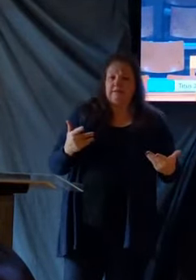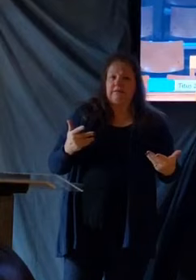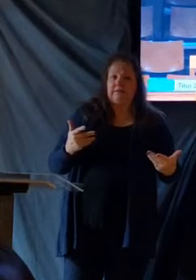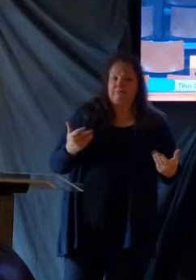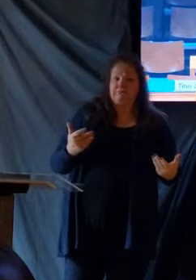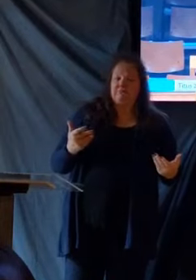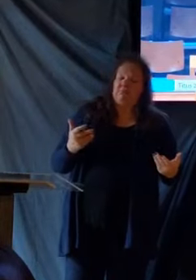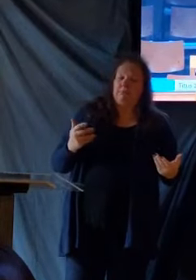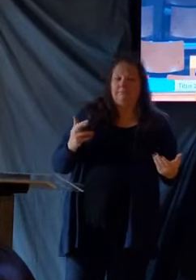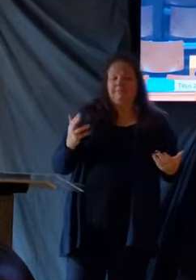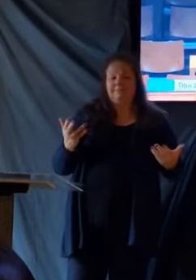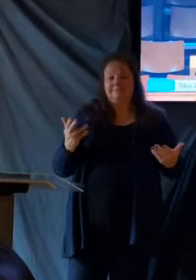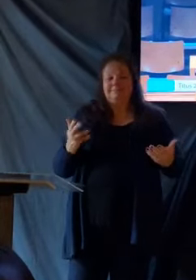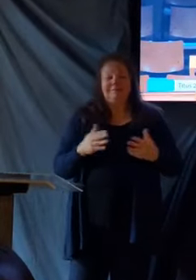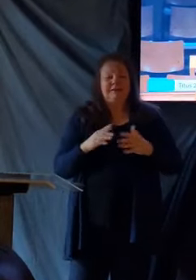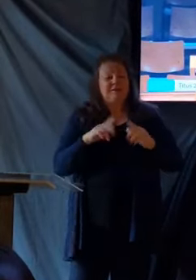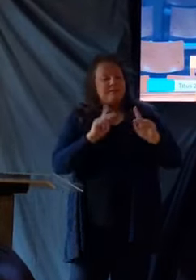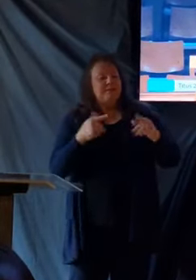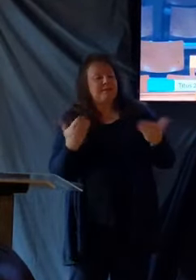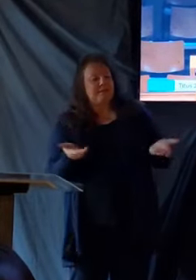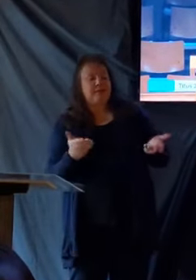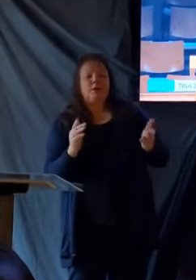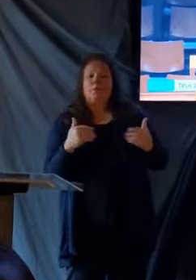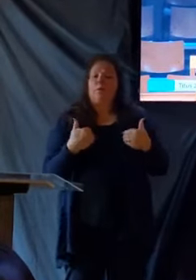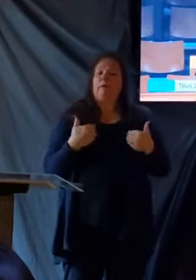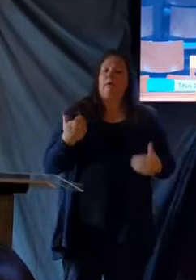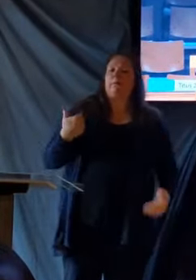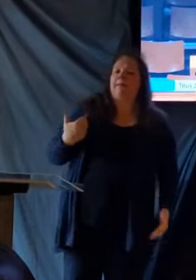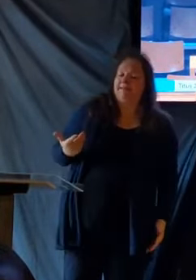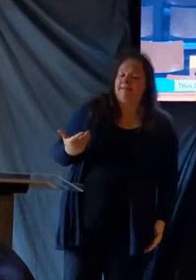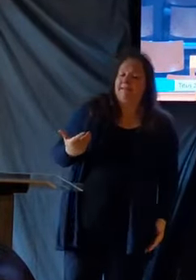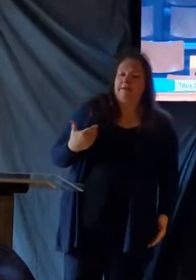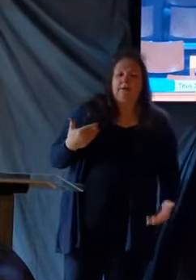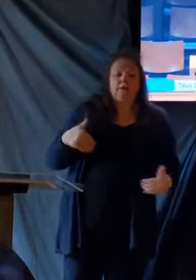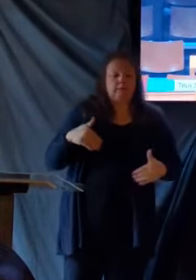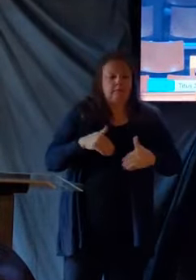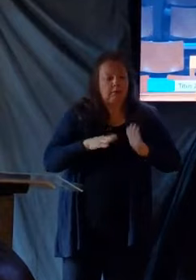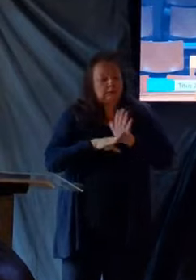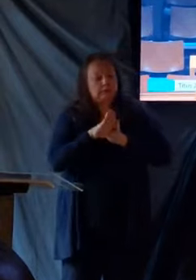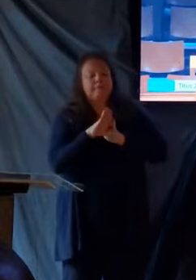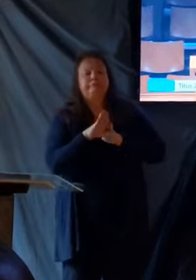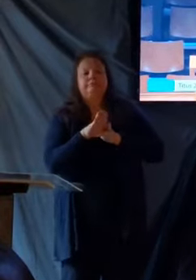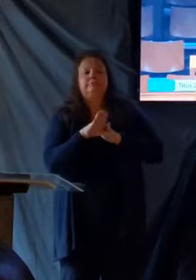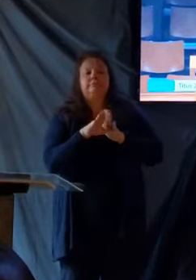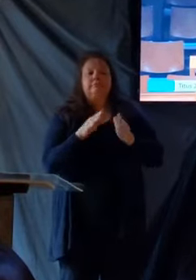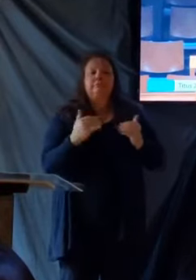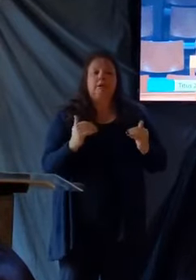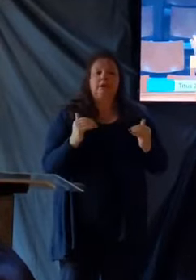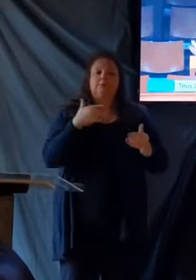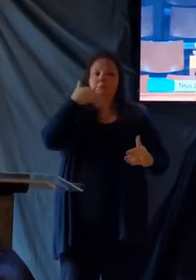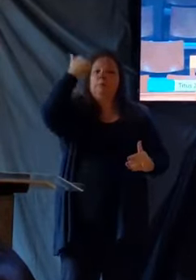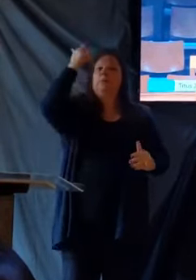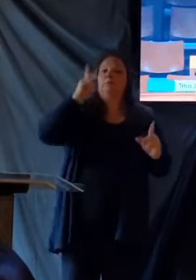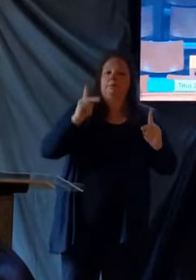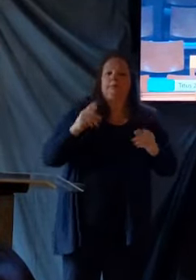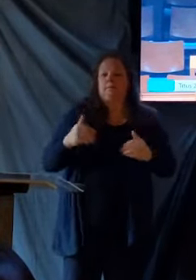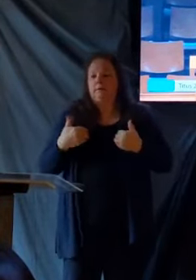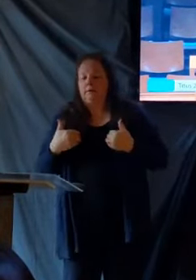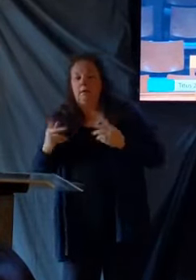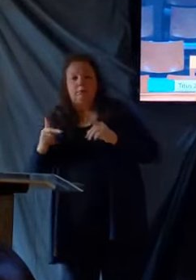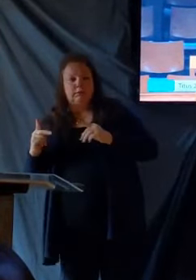relatively many, but the people we had were younger. As we've grown, we have more older people, more